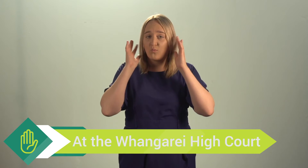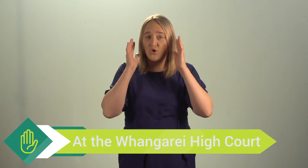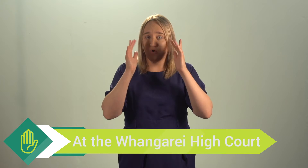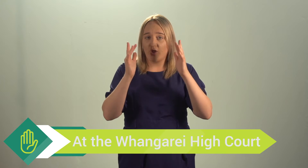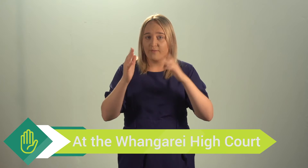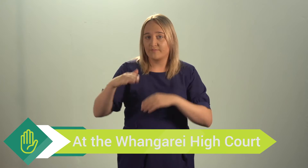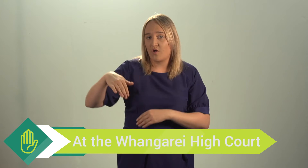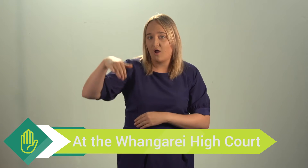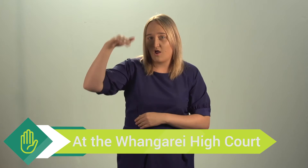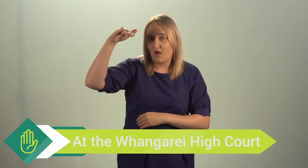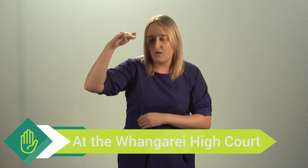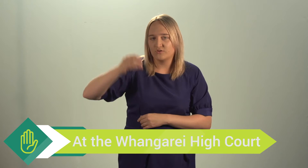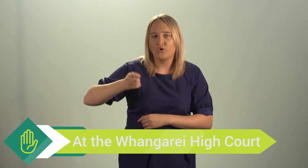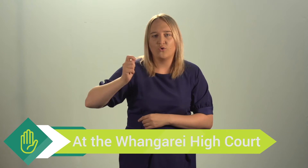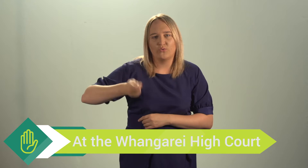At the Whangarei High Court.